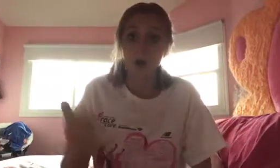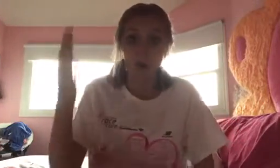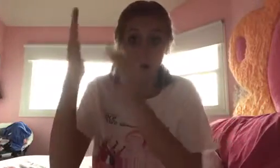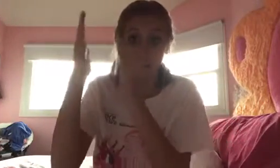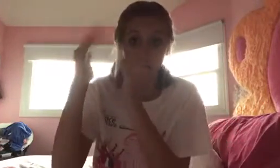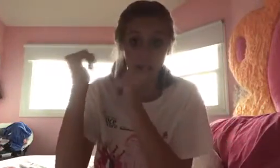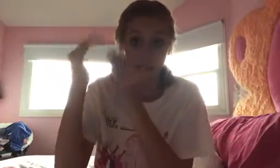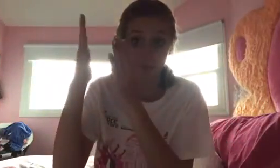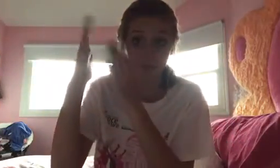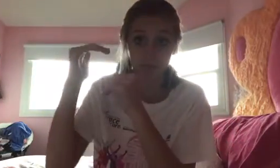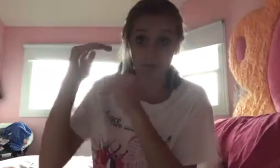hoping